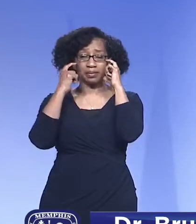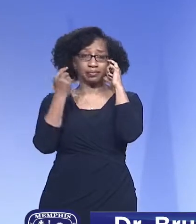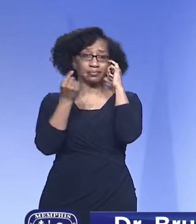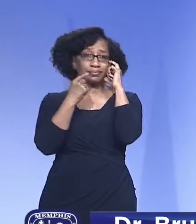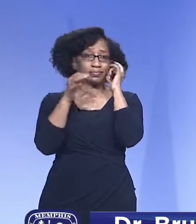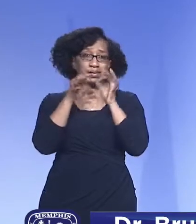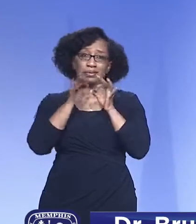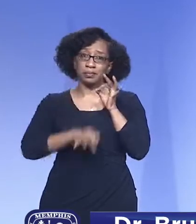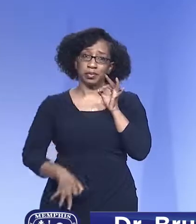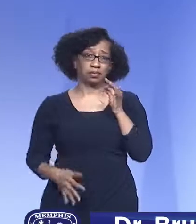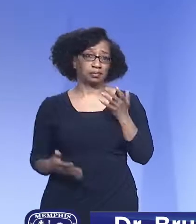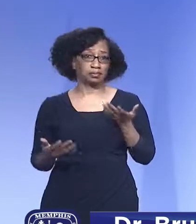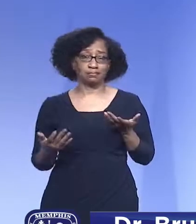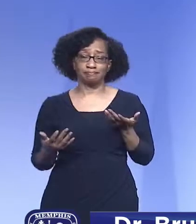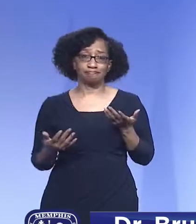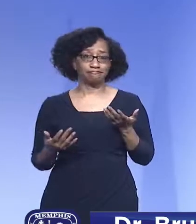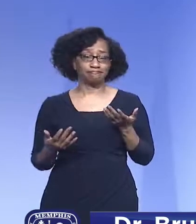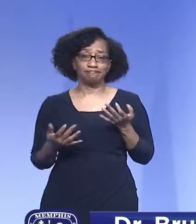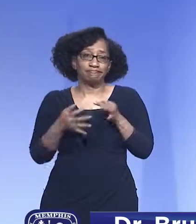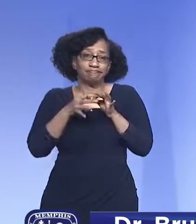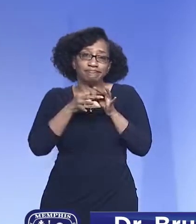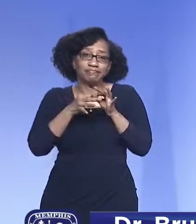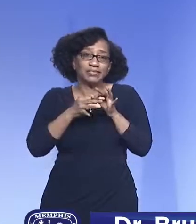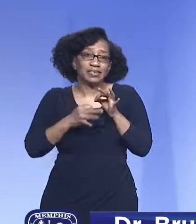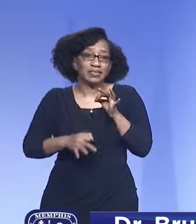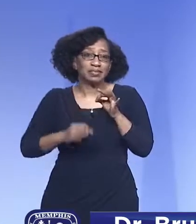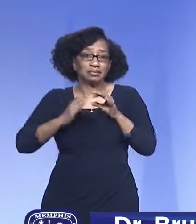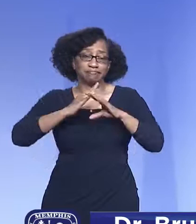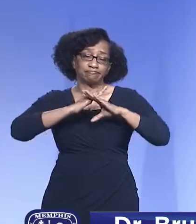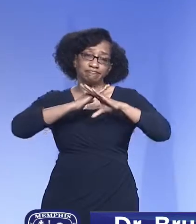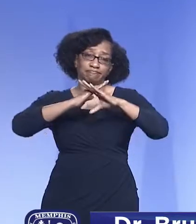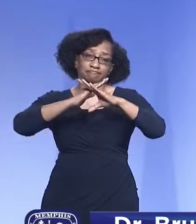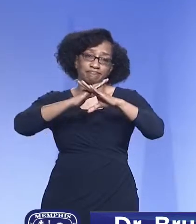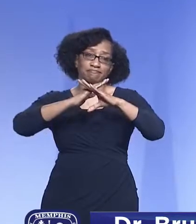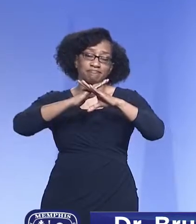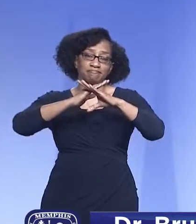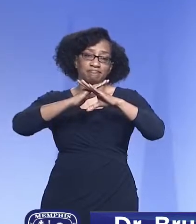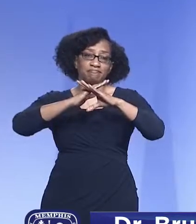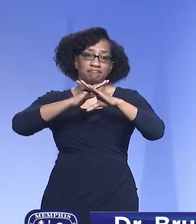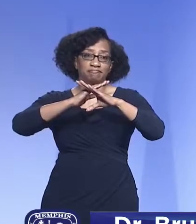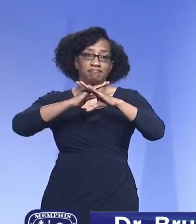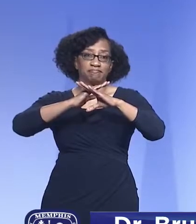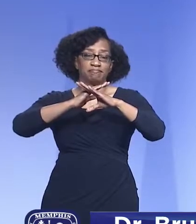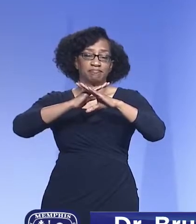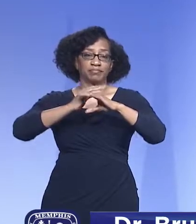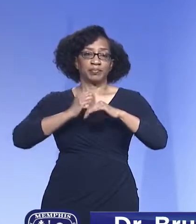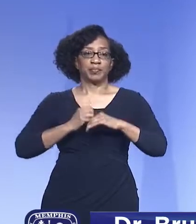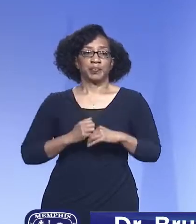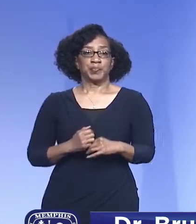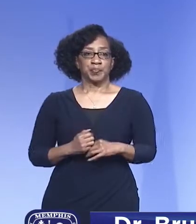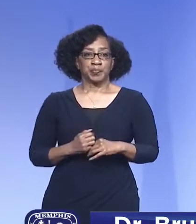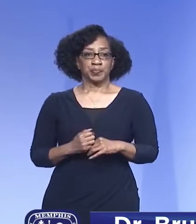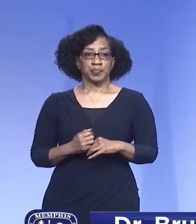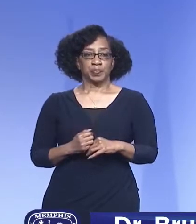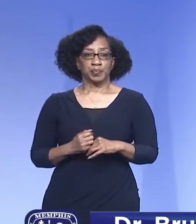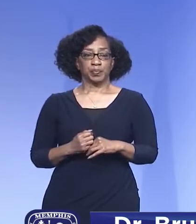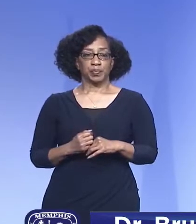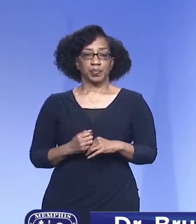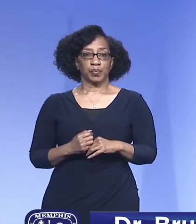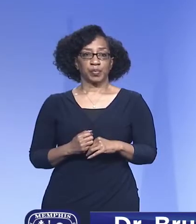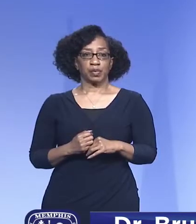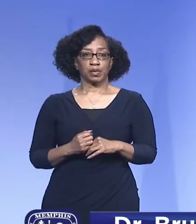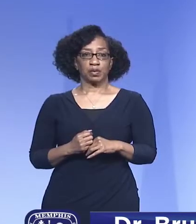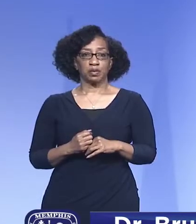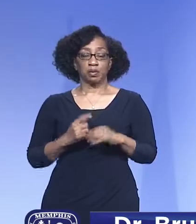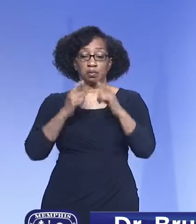tool that we have that's shown to be most effective and we would have to really have